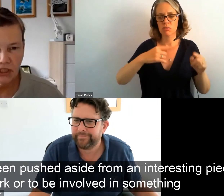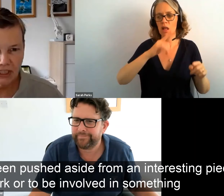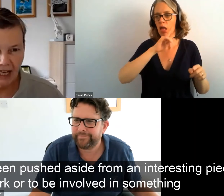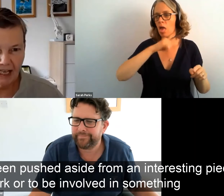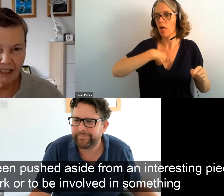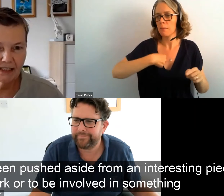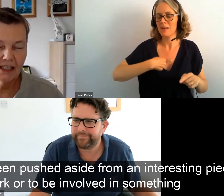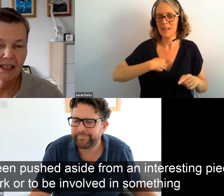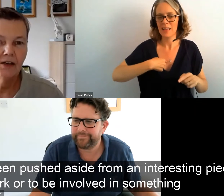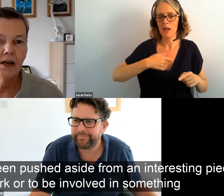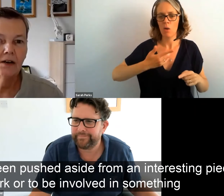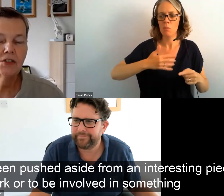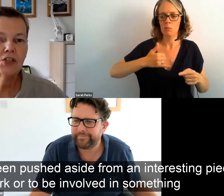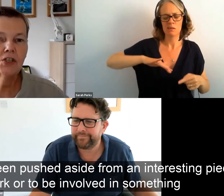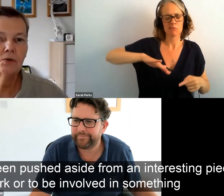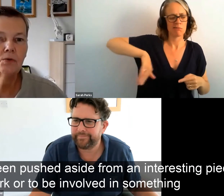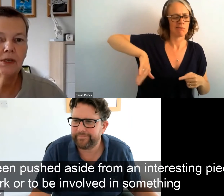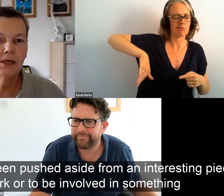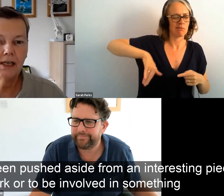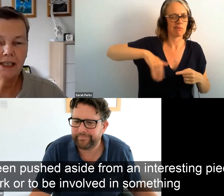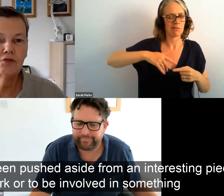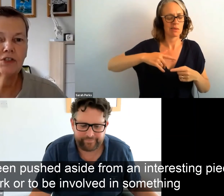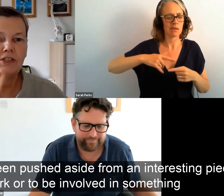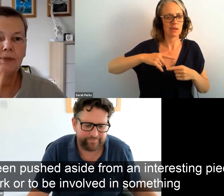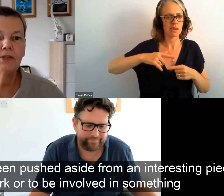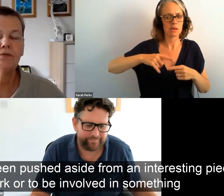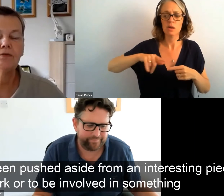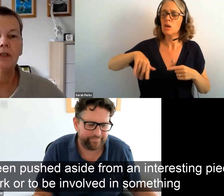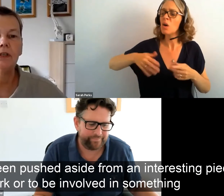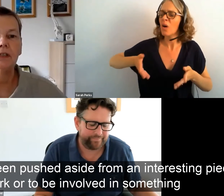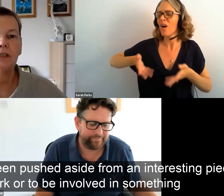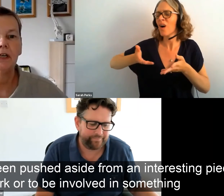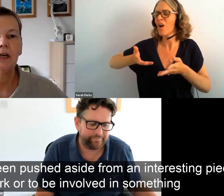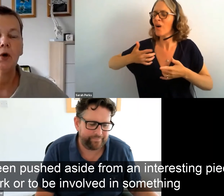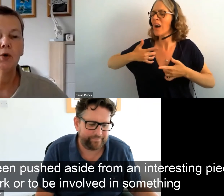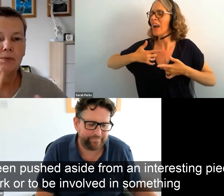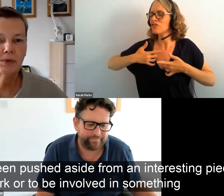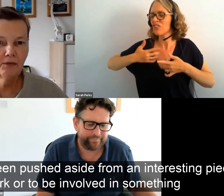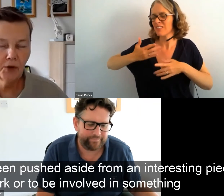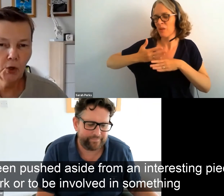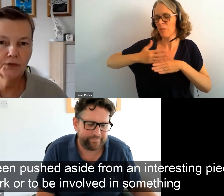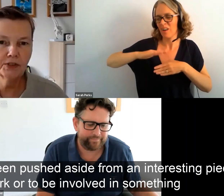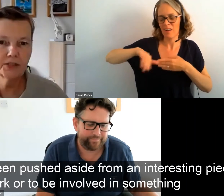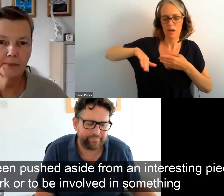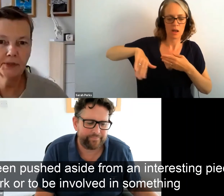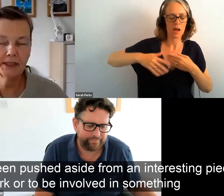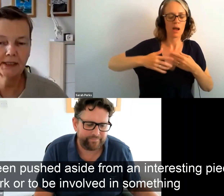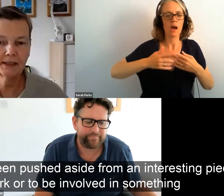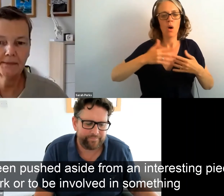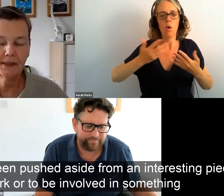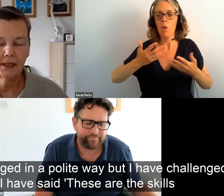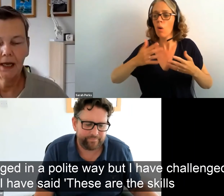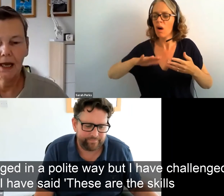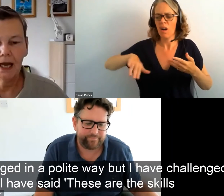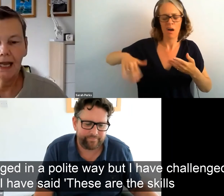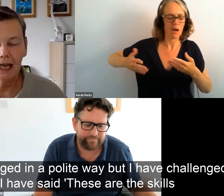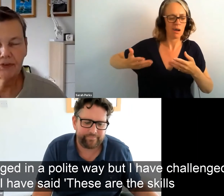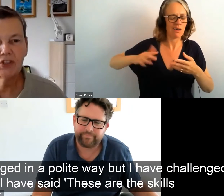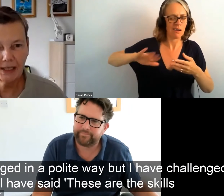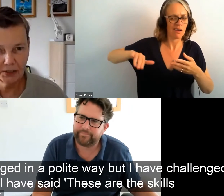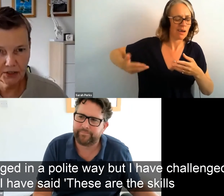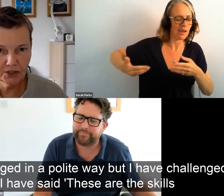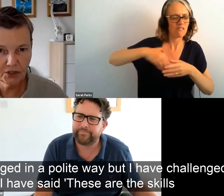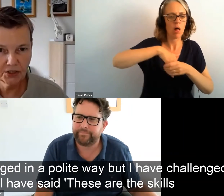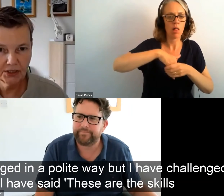been pushed aside to do an interesting piece of work or to be involved in something, I